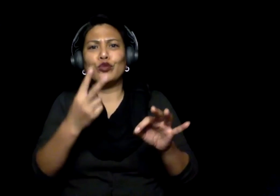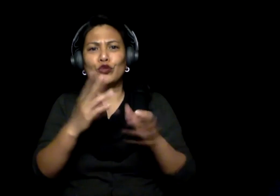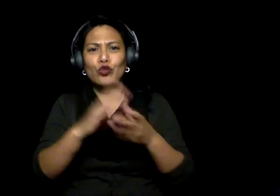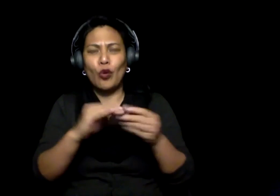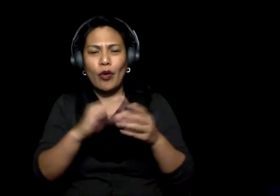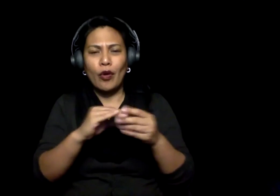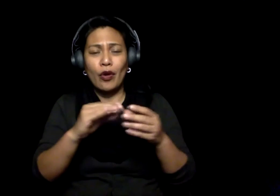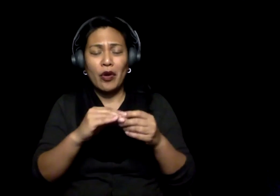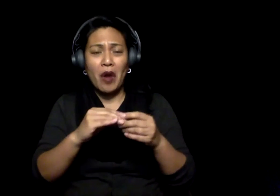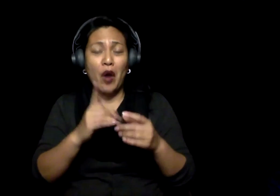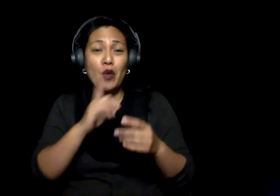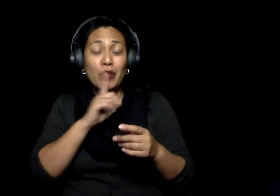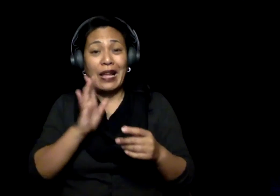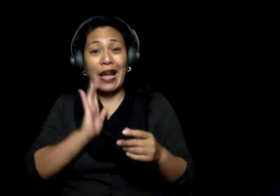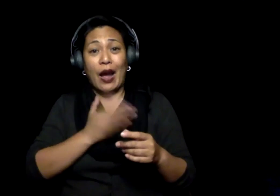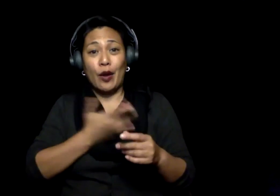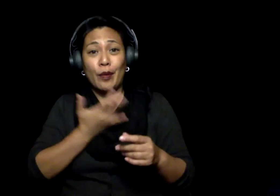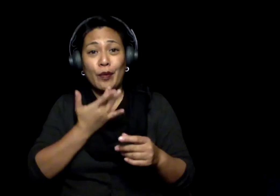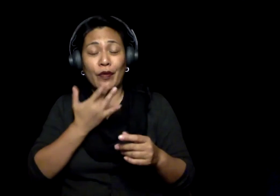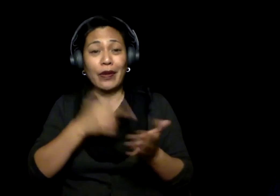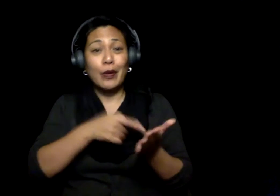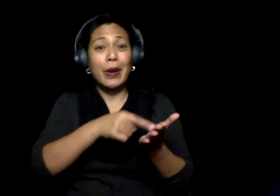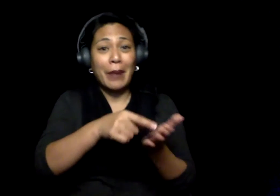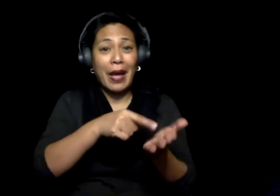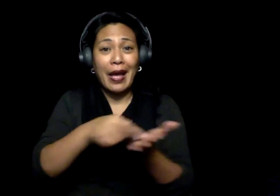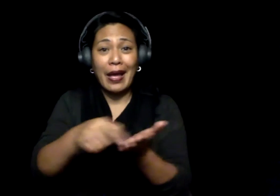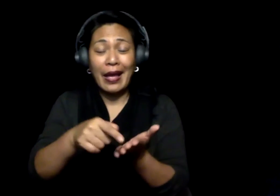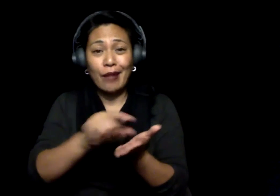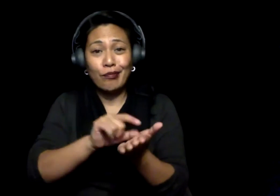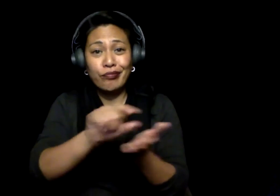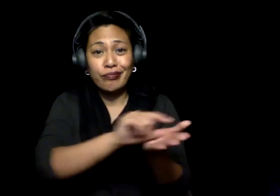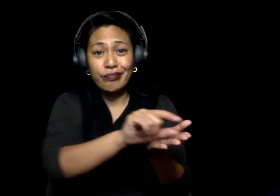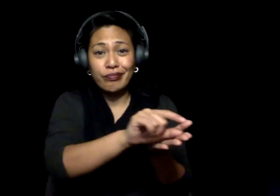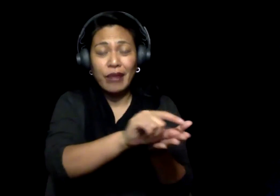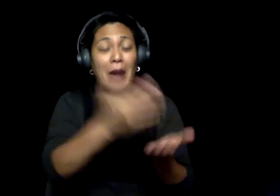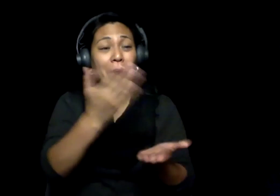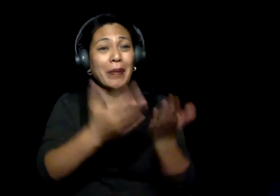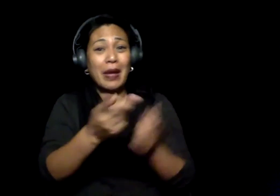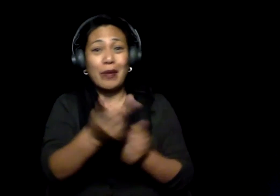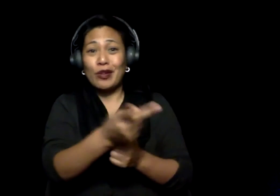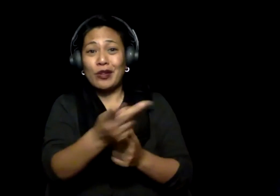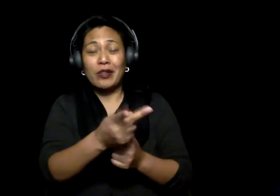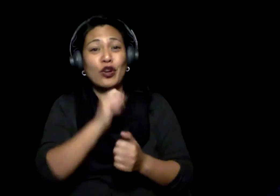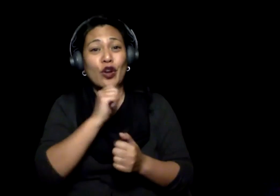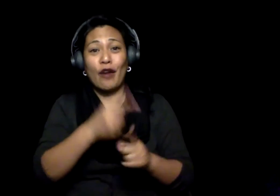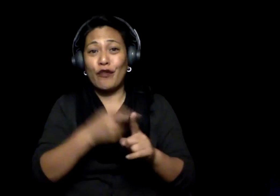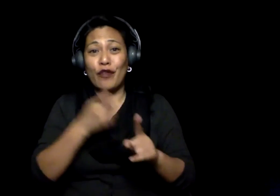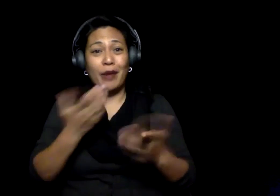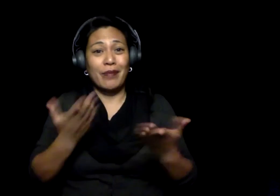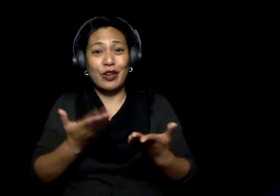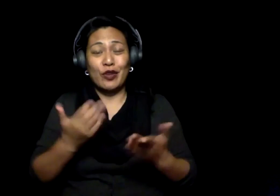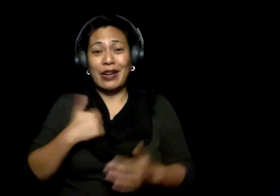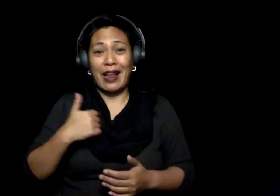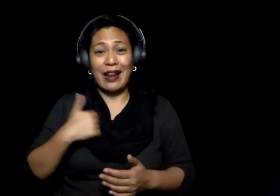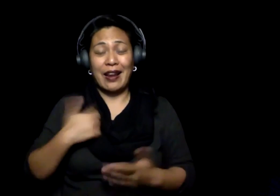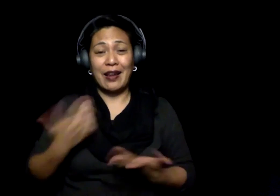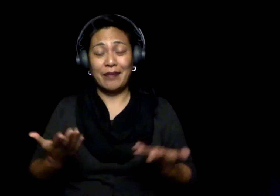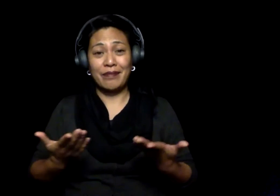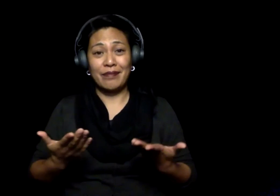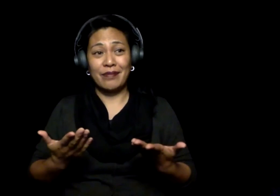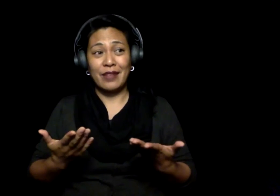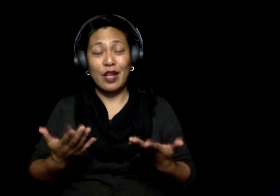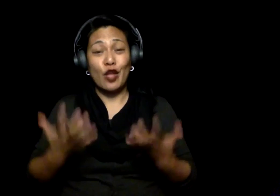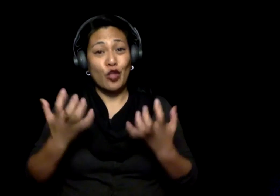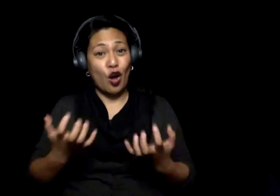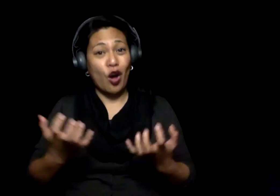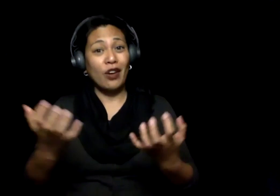pay to those people. And they might not be from Canada, because our audience, mine particularly, is